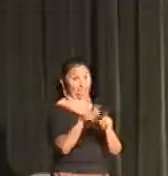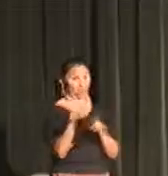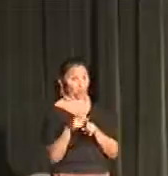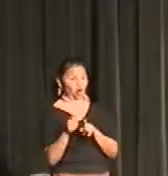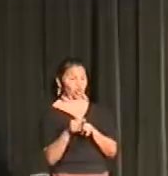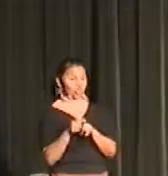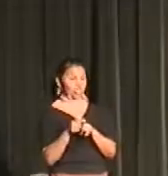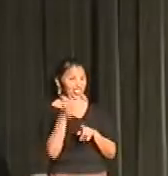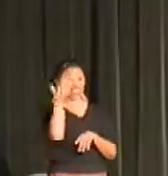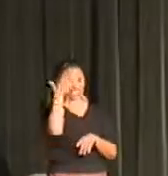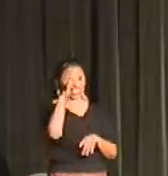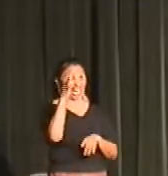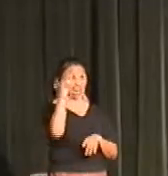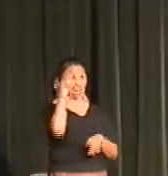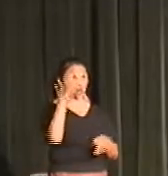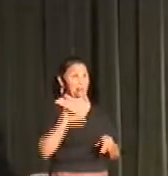what a lot of the words I was using meant.